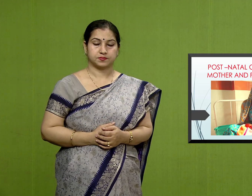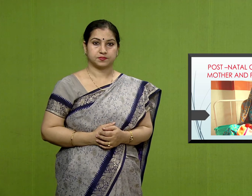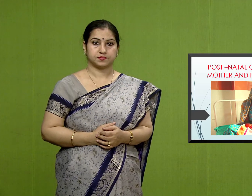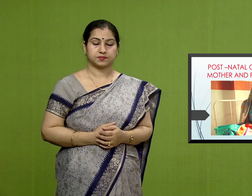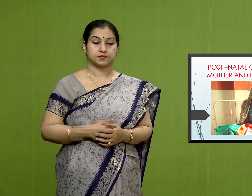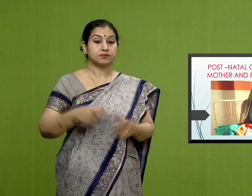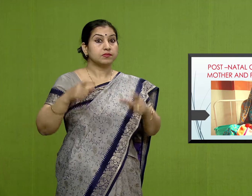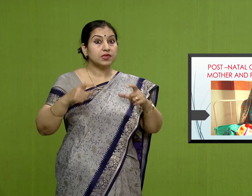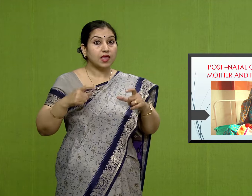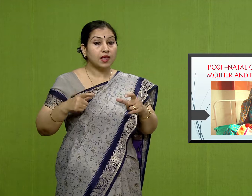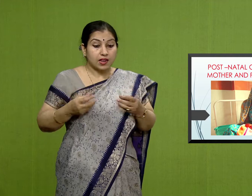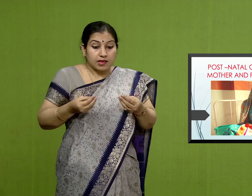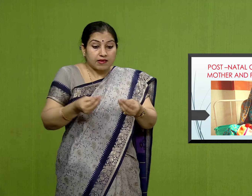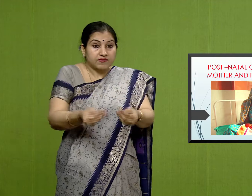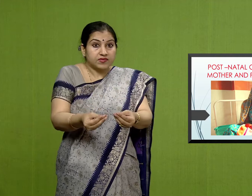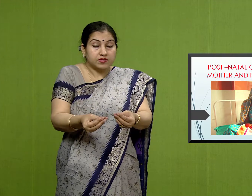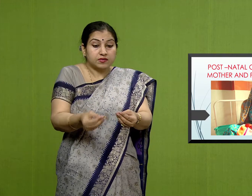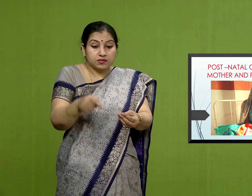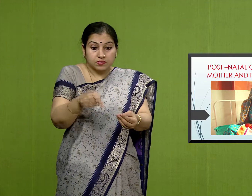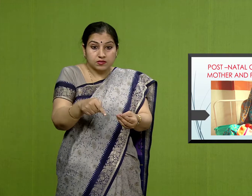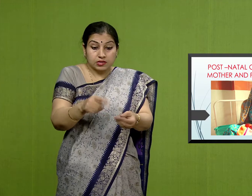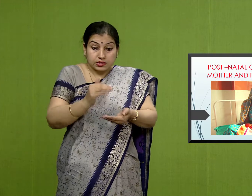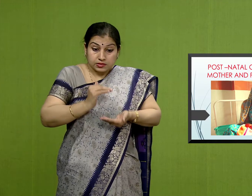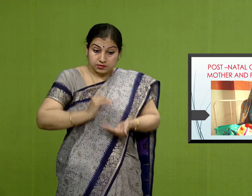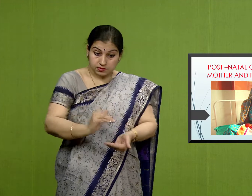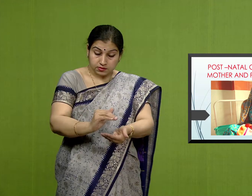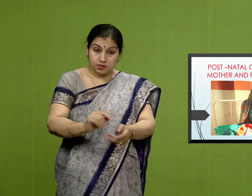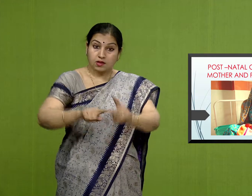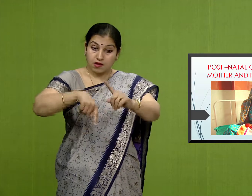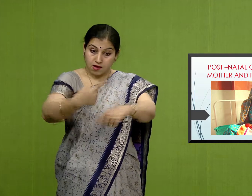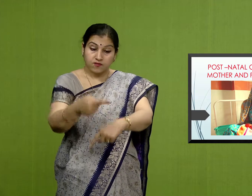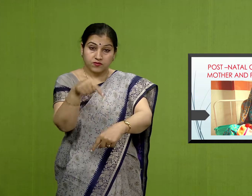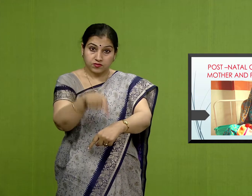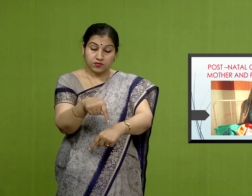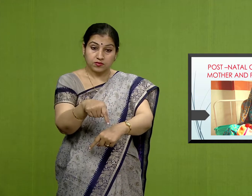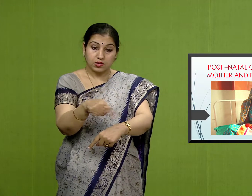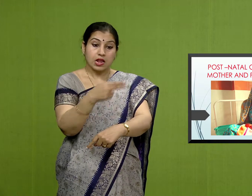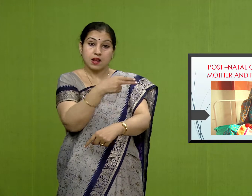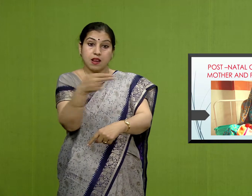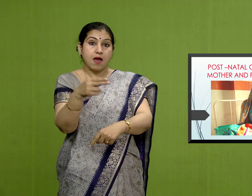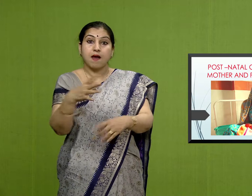The care given after the delivery is referred as